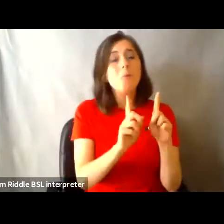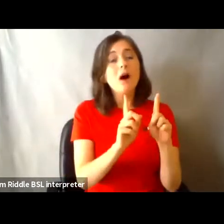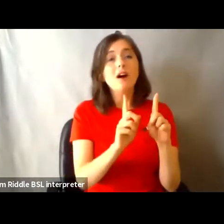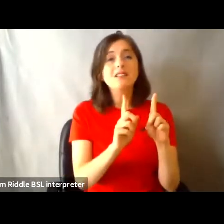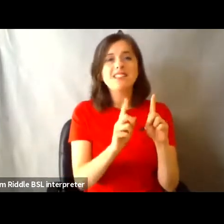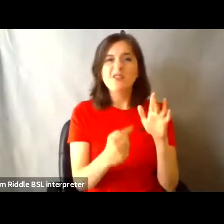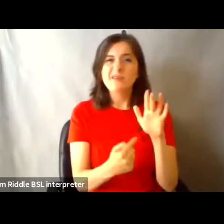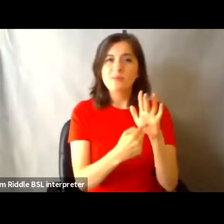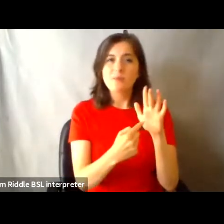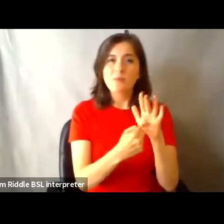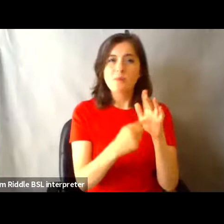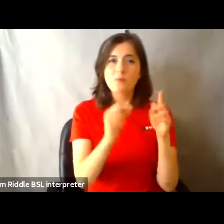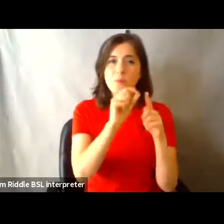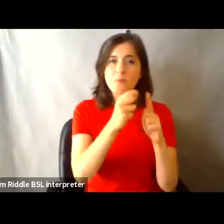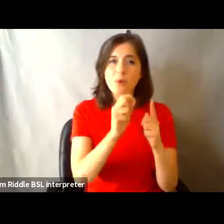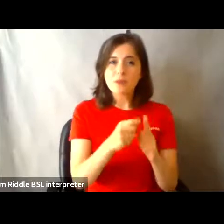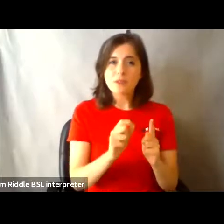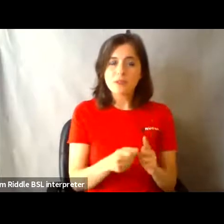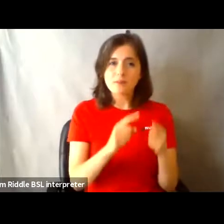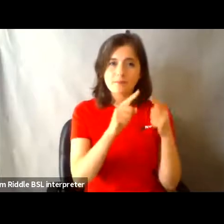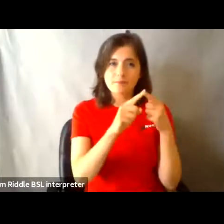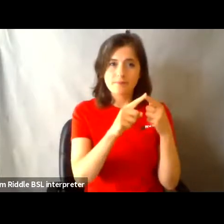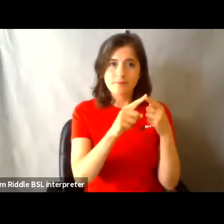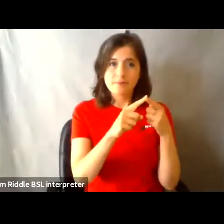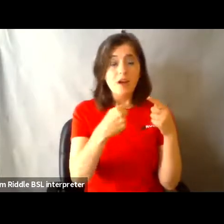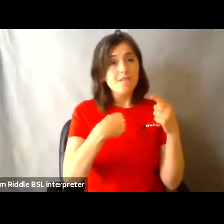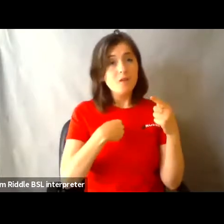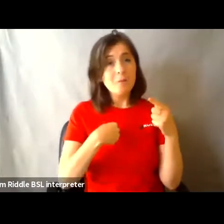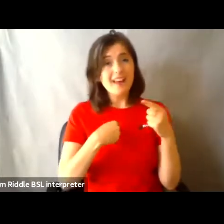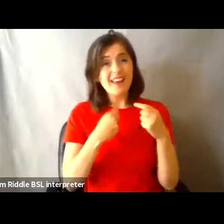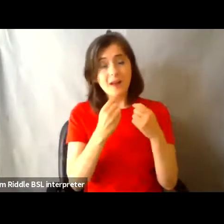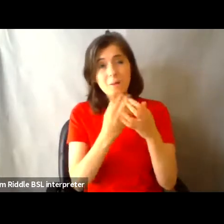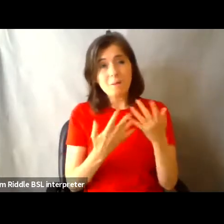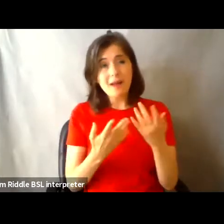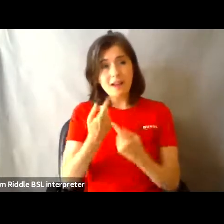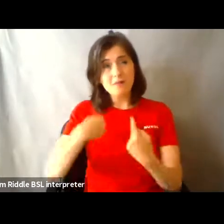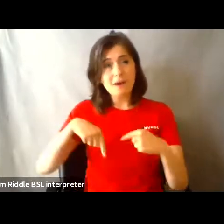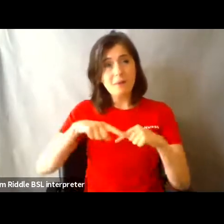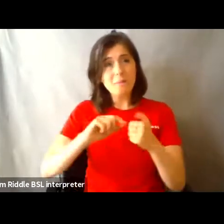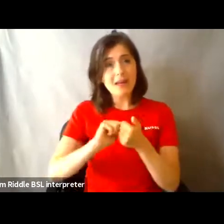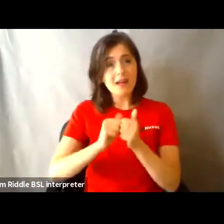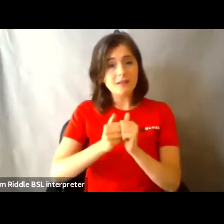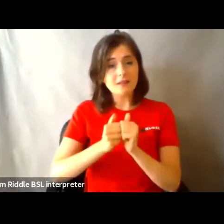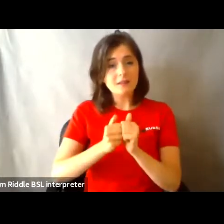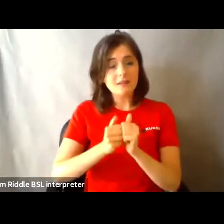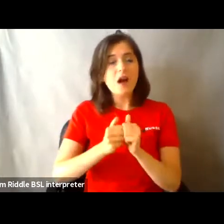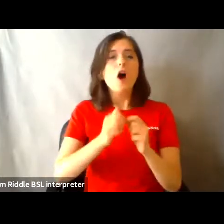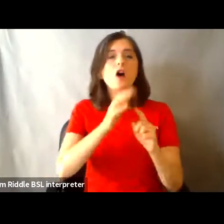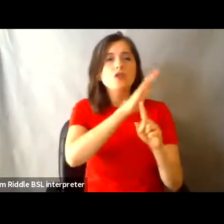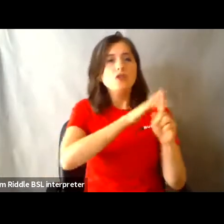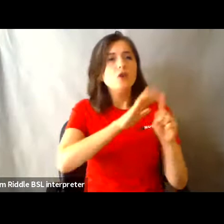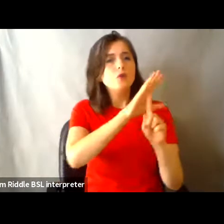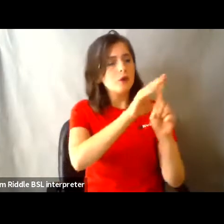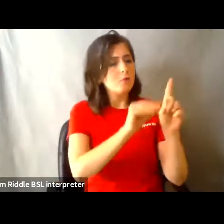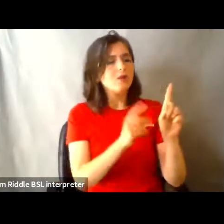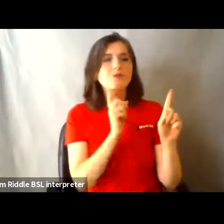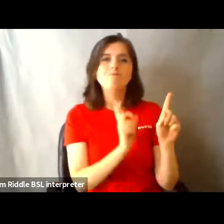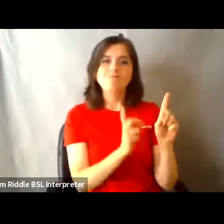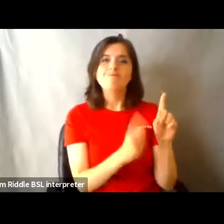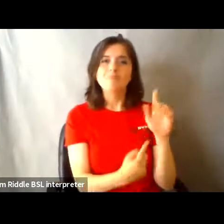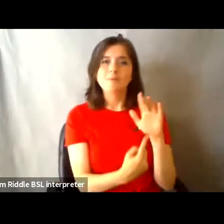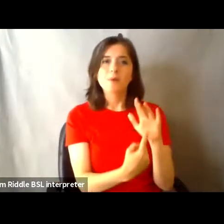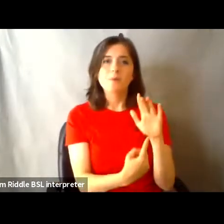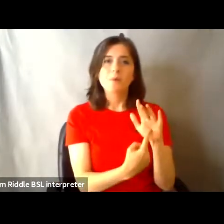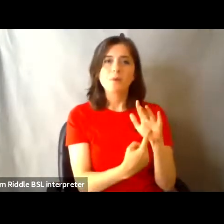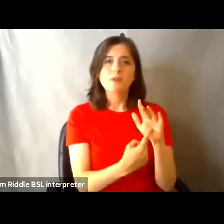make. To me and many of my peers, a social model is very important because it